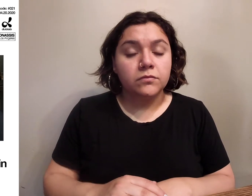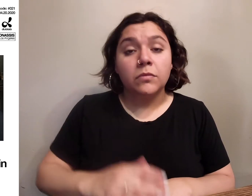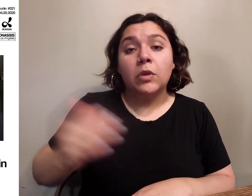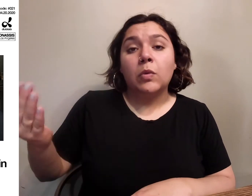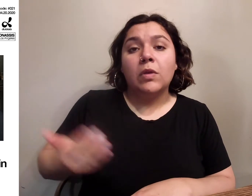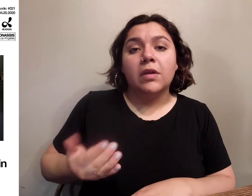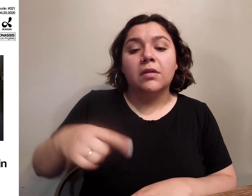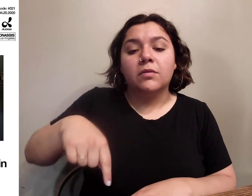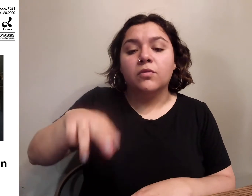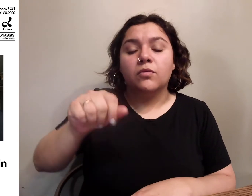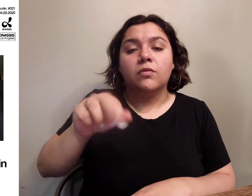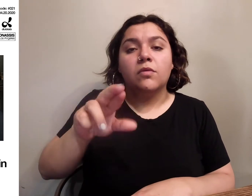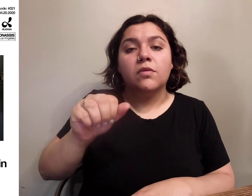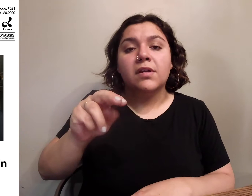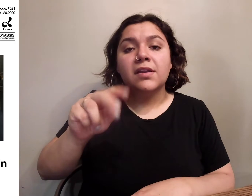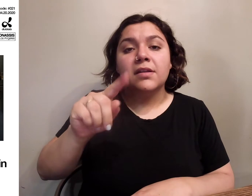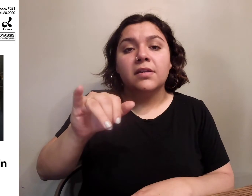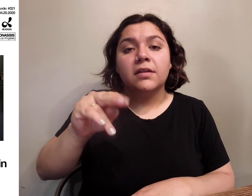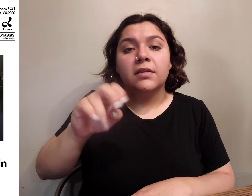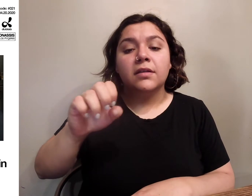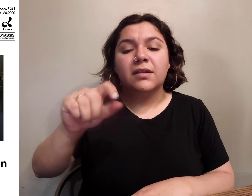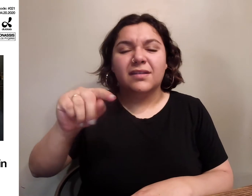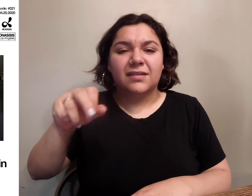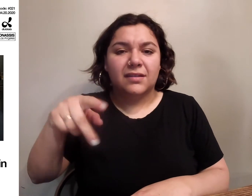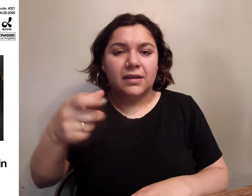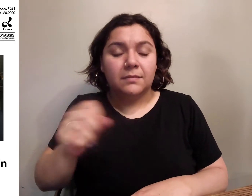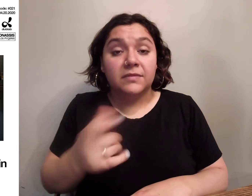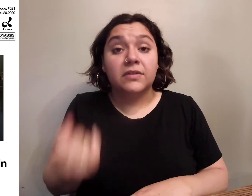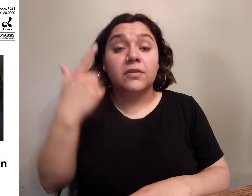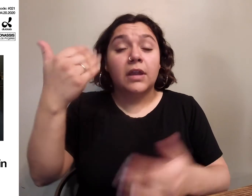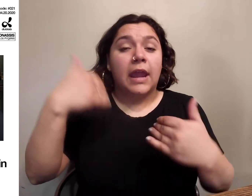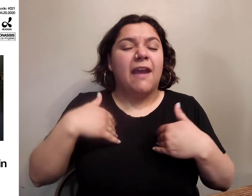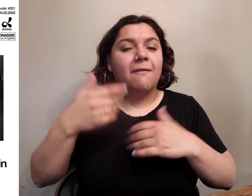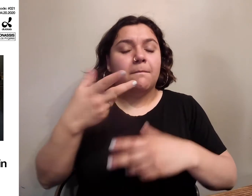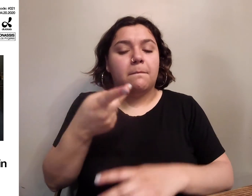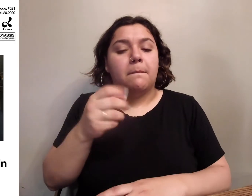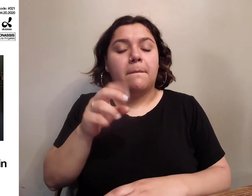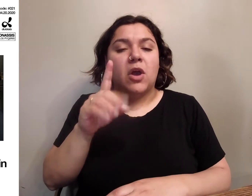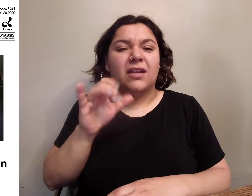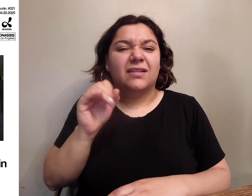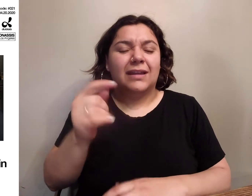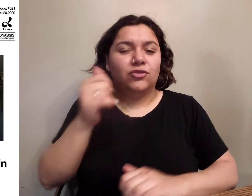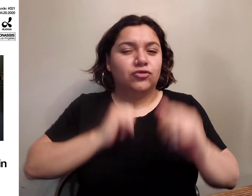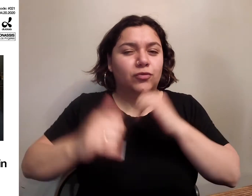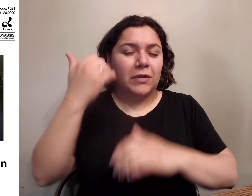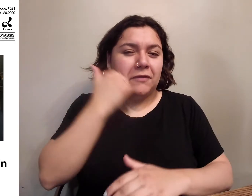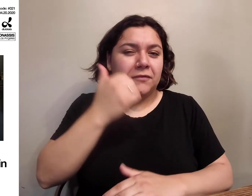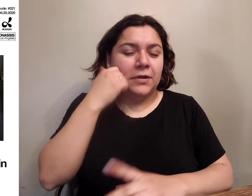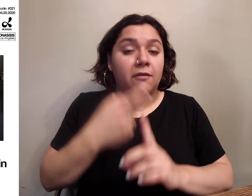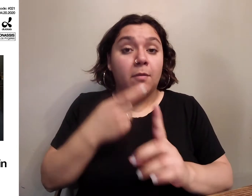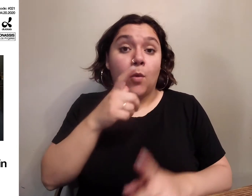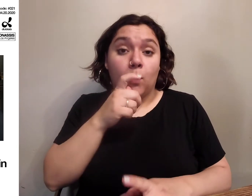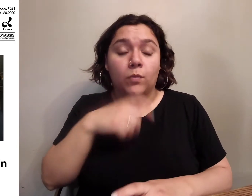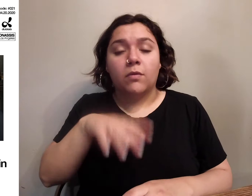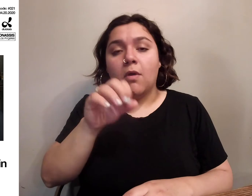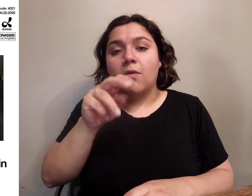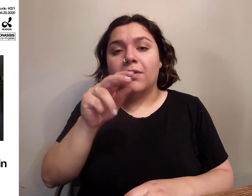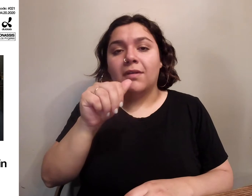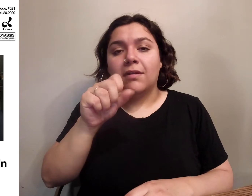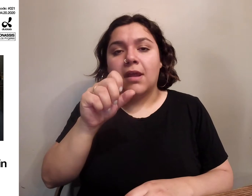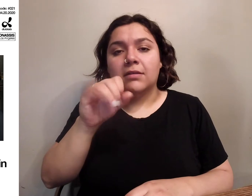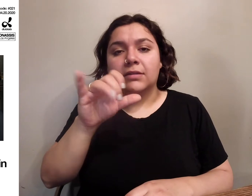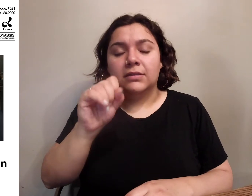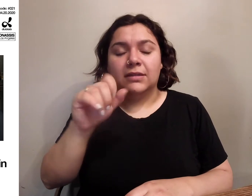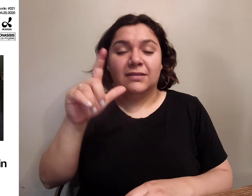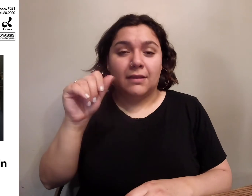Welcome to the Quarantine Tapes, a daily podcast from Onassis, LA and dublab. Hosted by Paul Holdengräber, this series chronicles